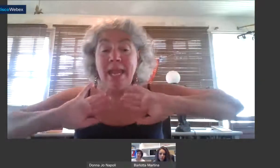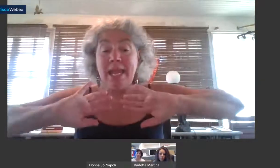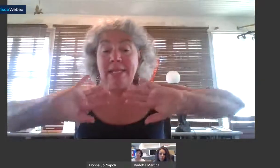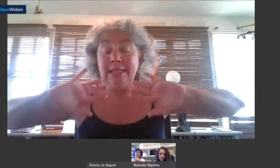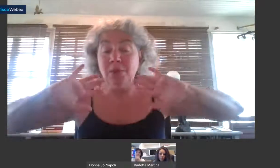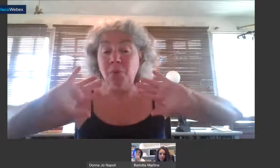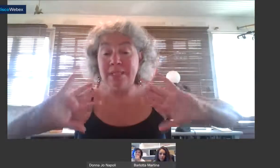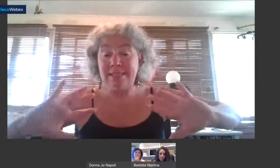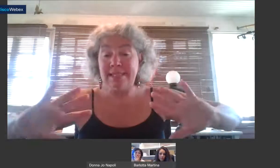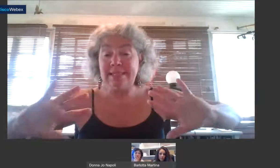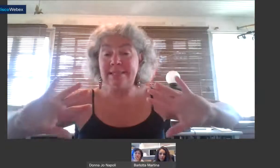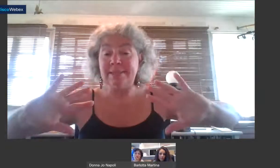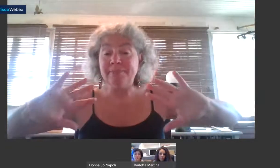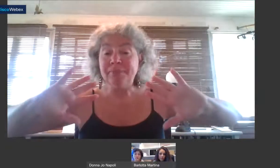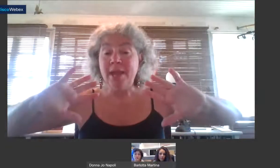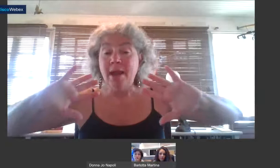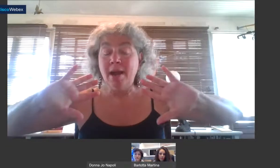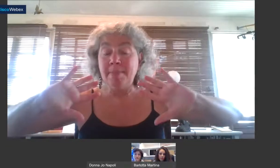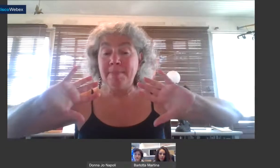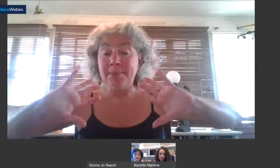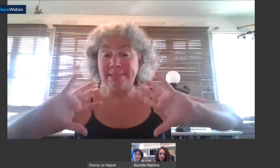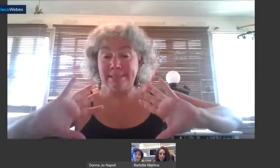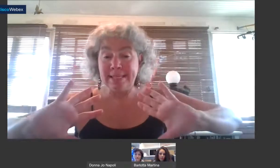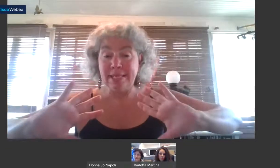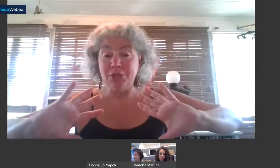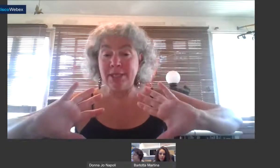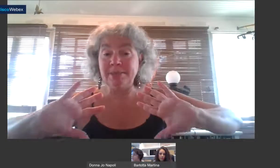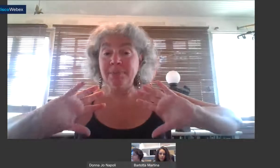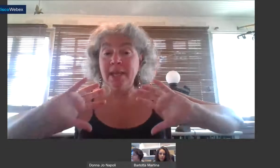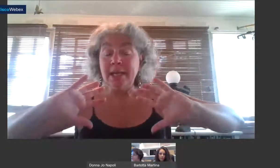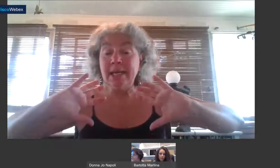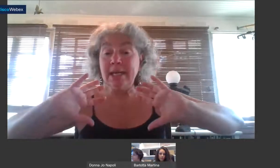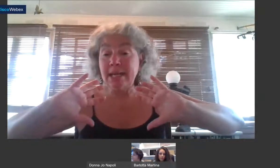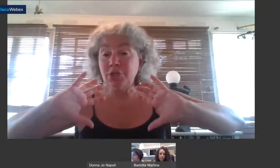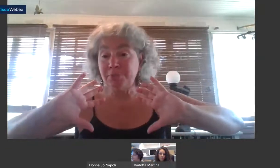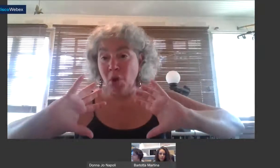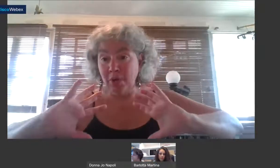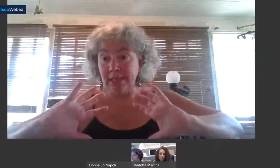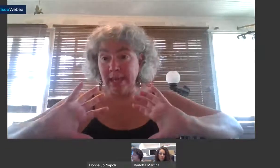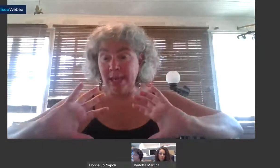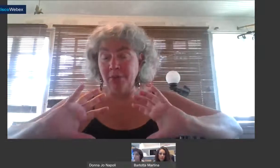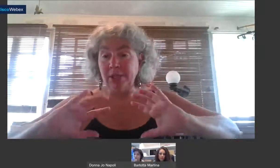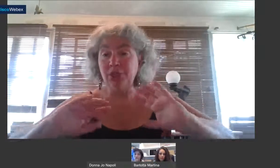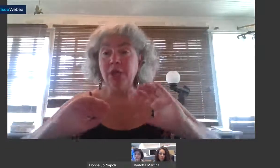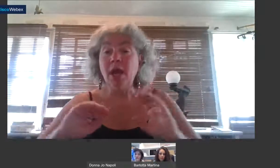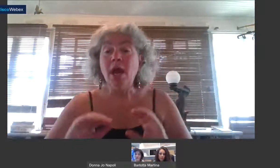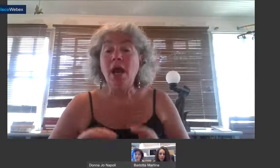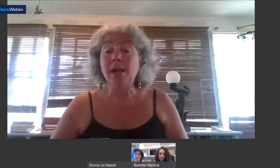a linguistics presentation in a spoken language, and